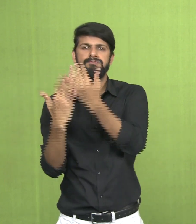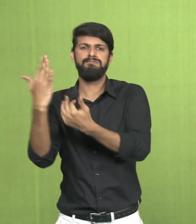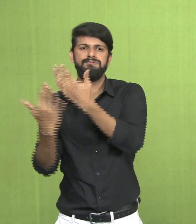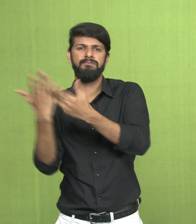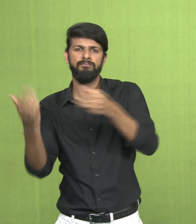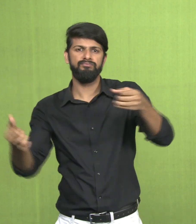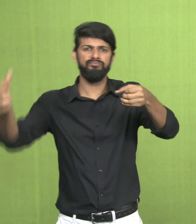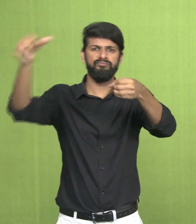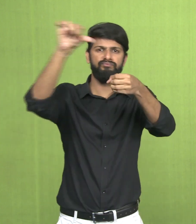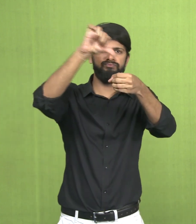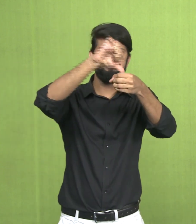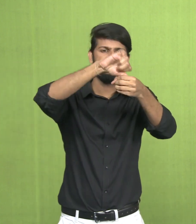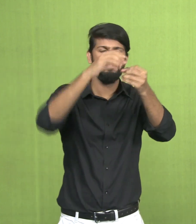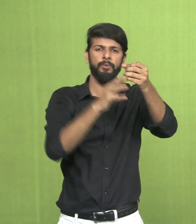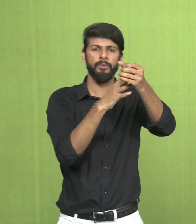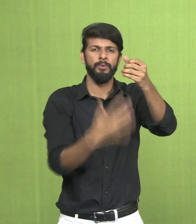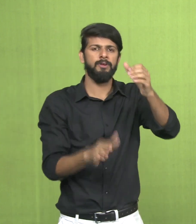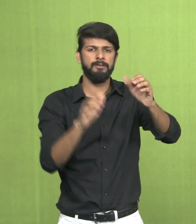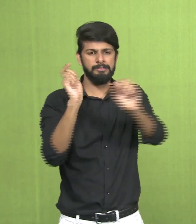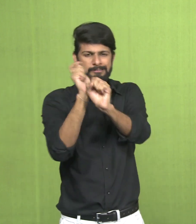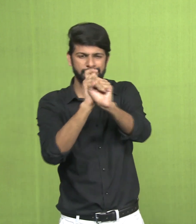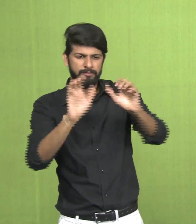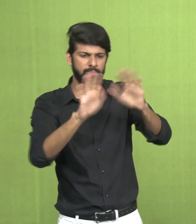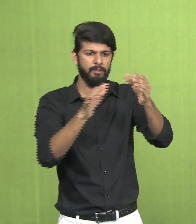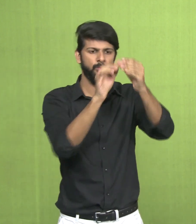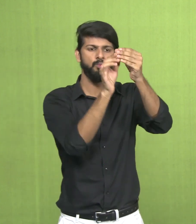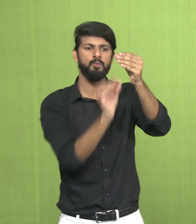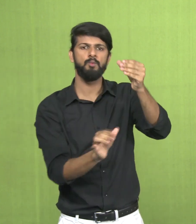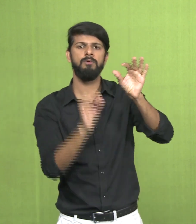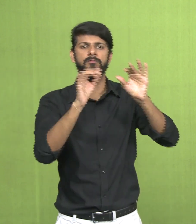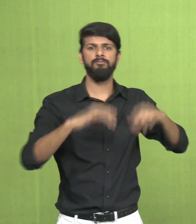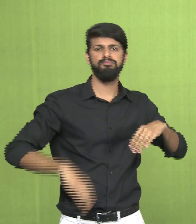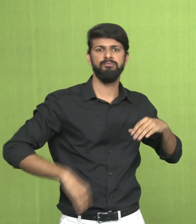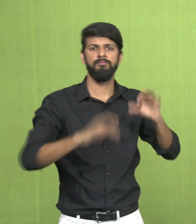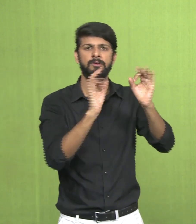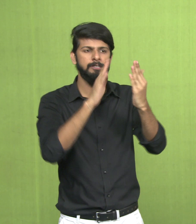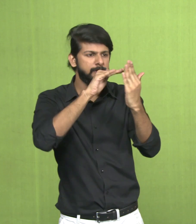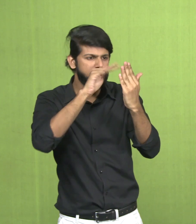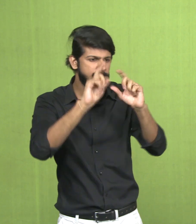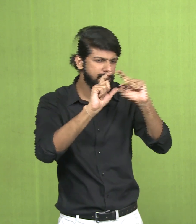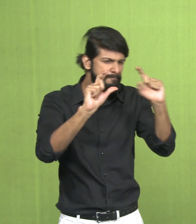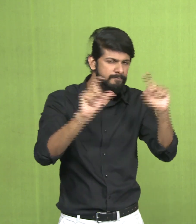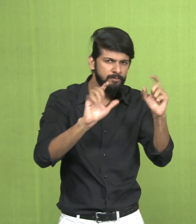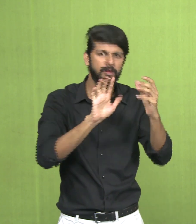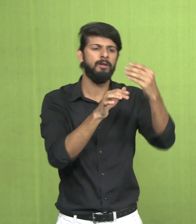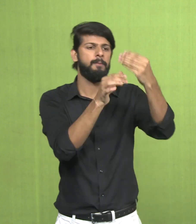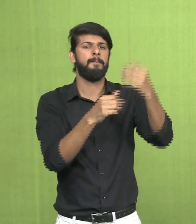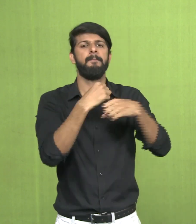a hole is made where it is lit so that the wax comes out, then the mold is filled with melting